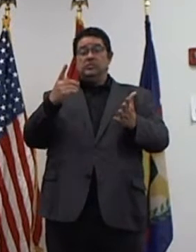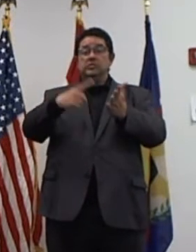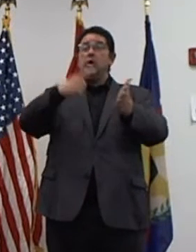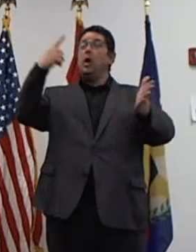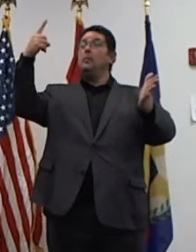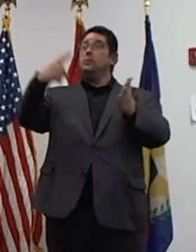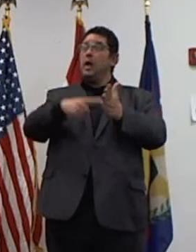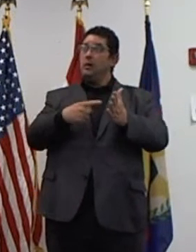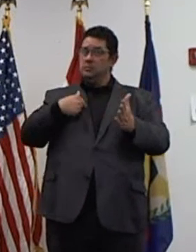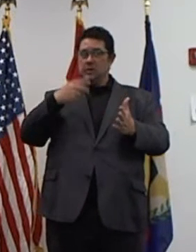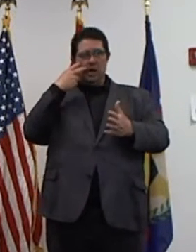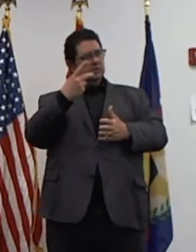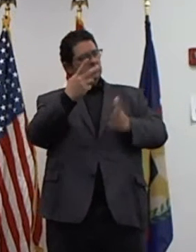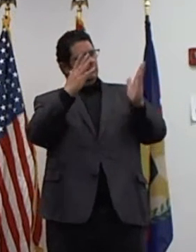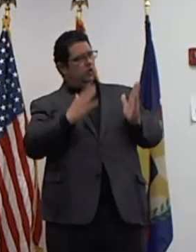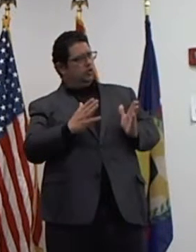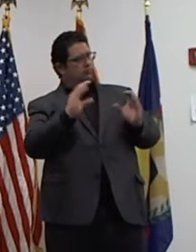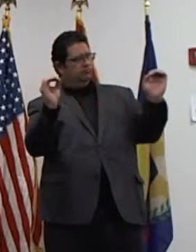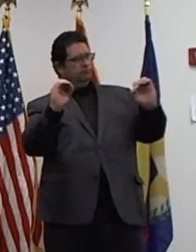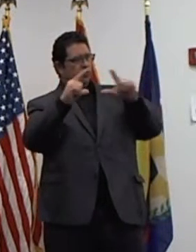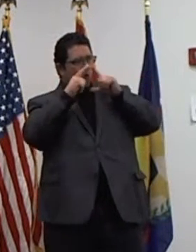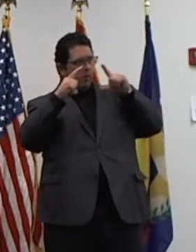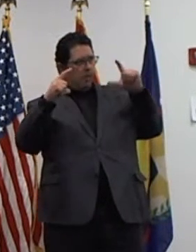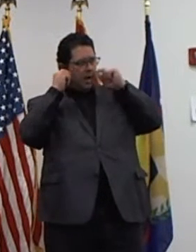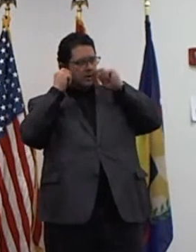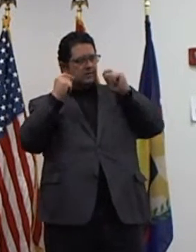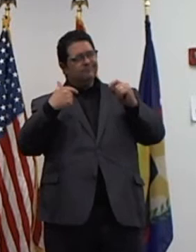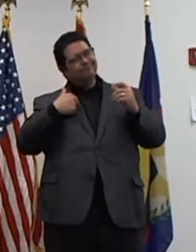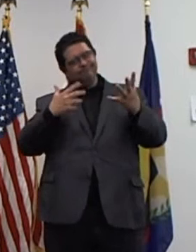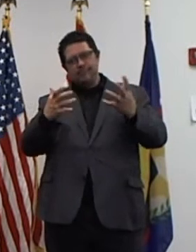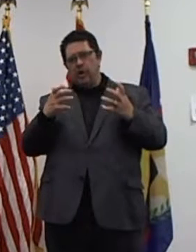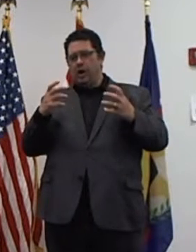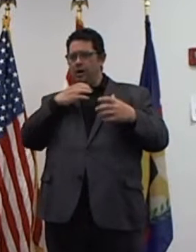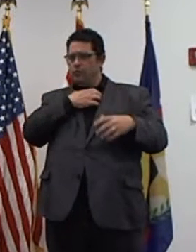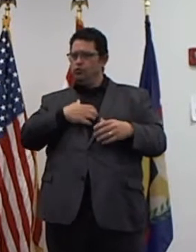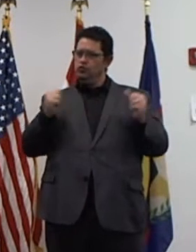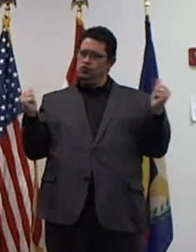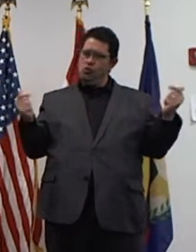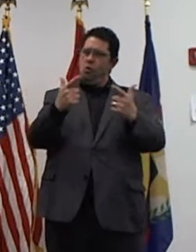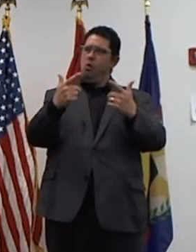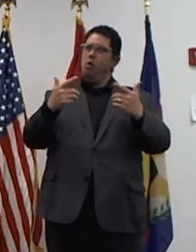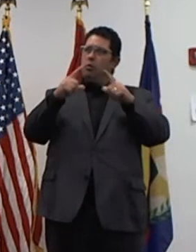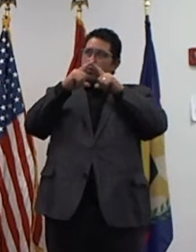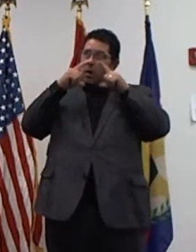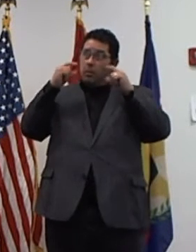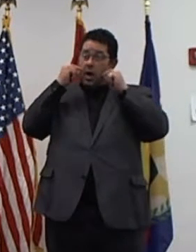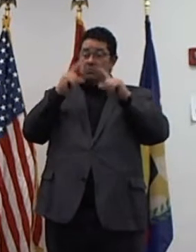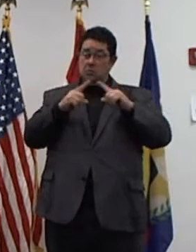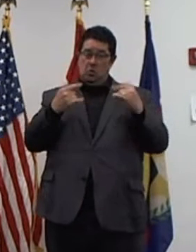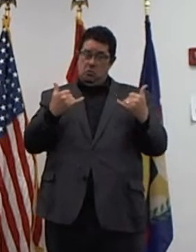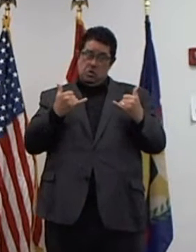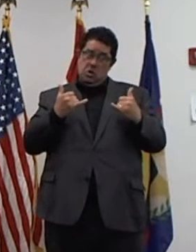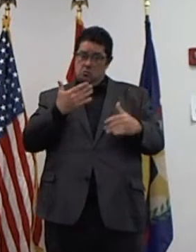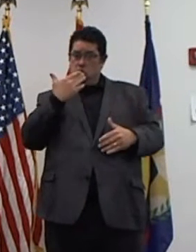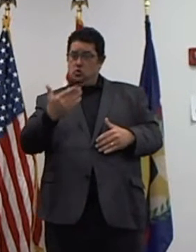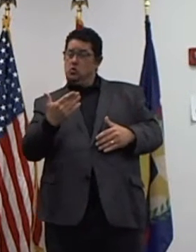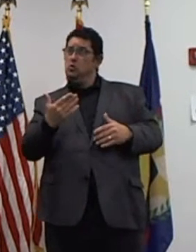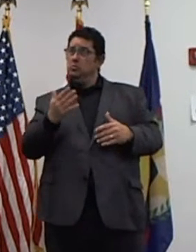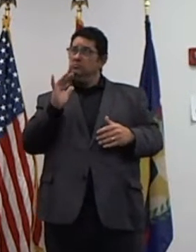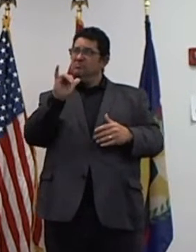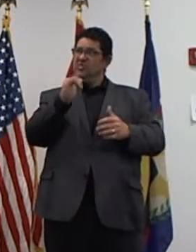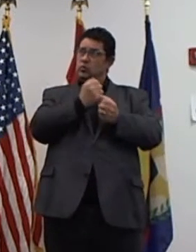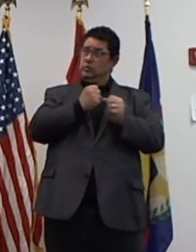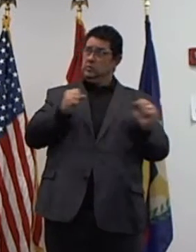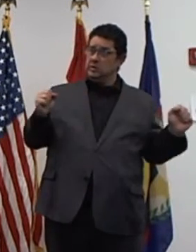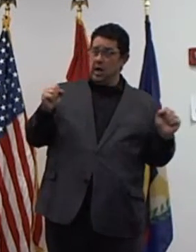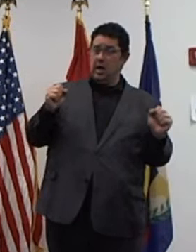and I would like to see the mask compliance higher in our community. But as it stands now, it's pretty good, and that is what will keep us safe, and